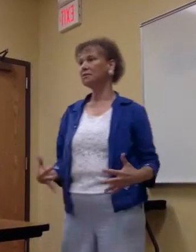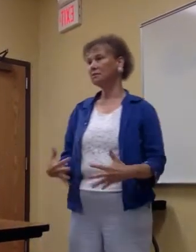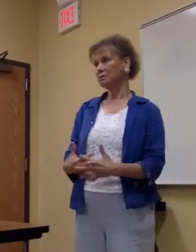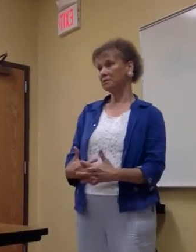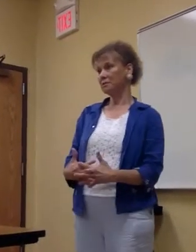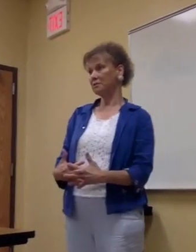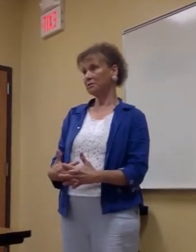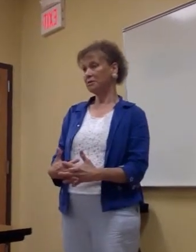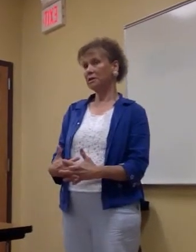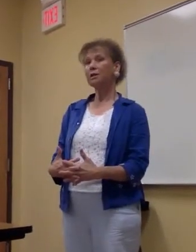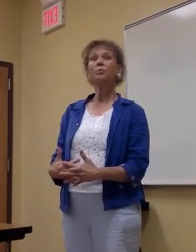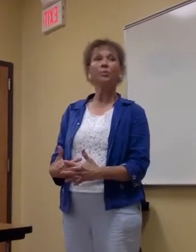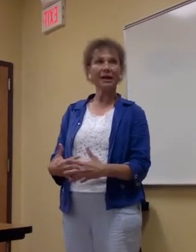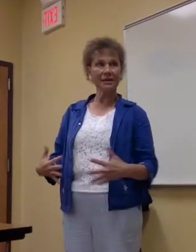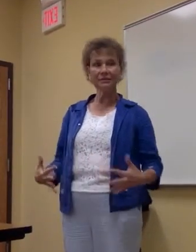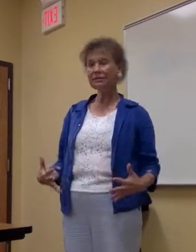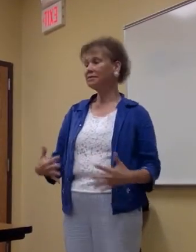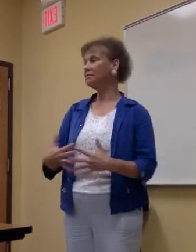pregnant. All right. This is